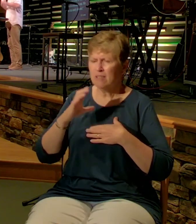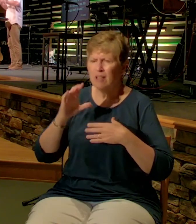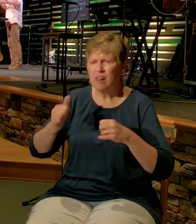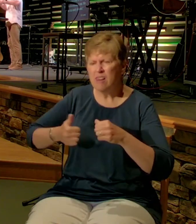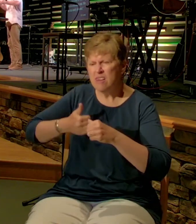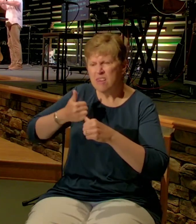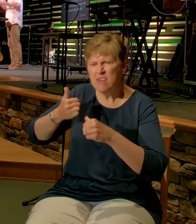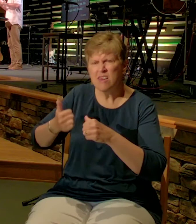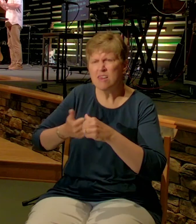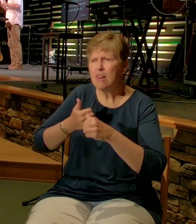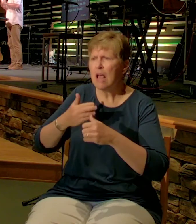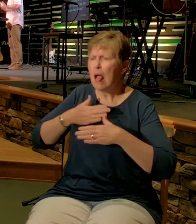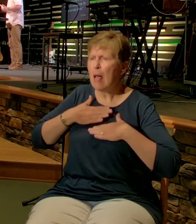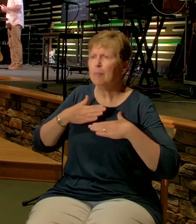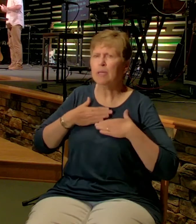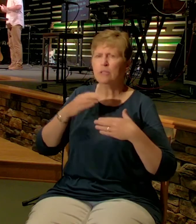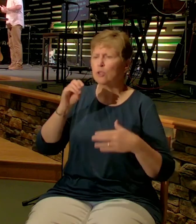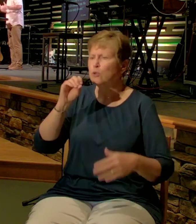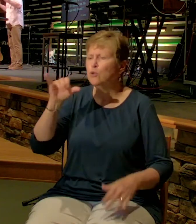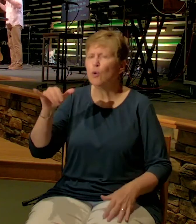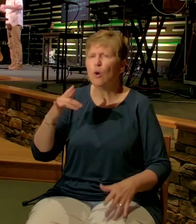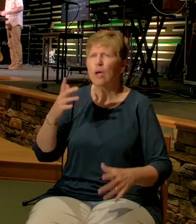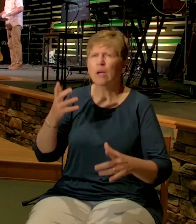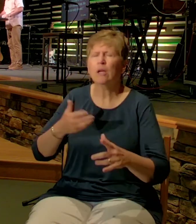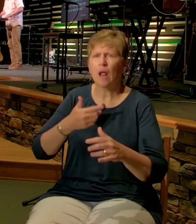thing called happiness or joy.